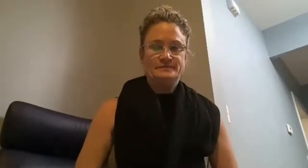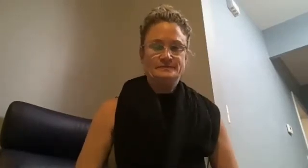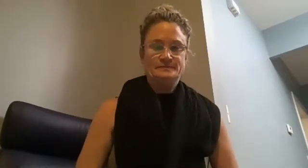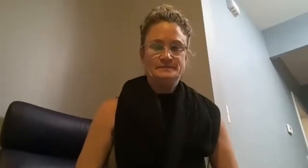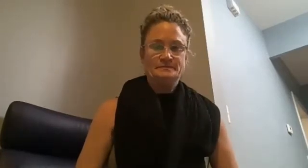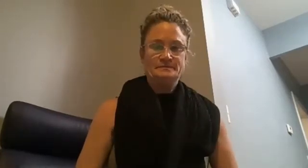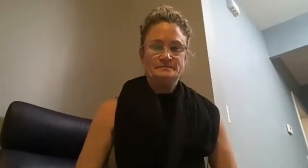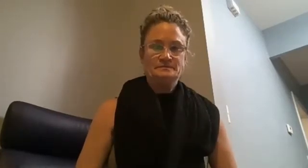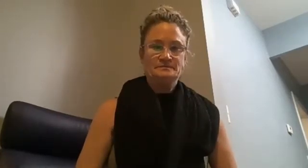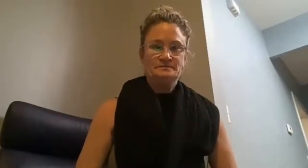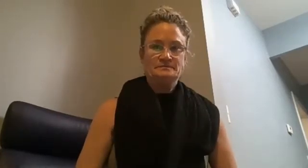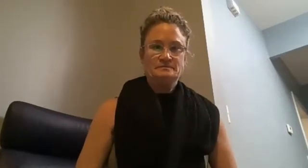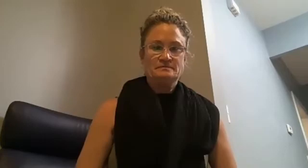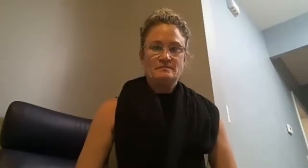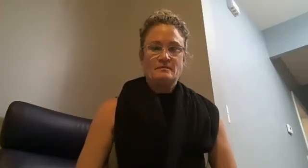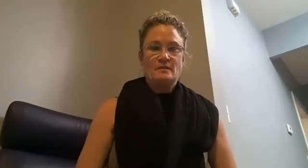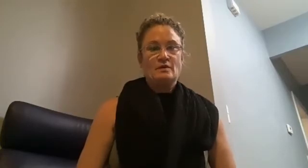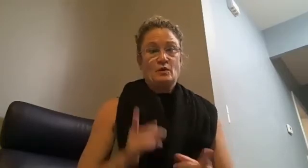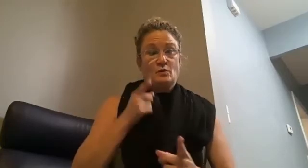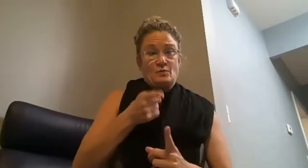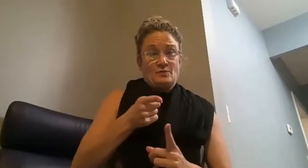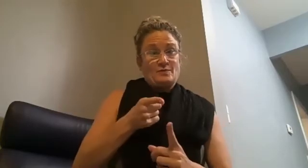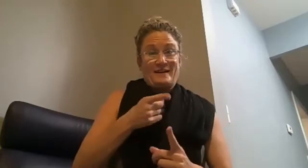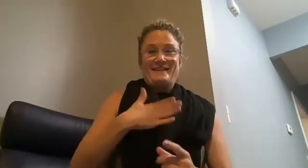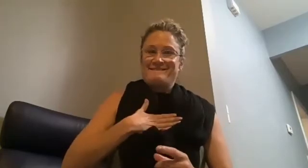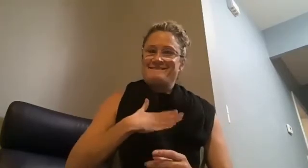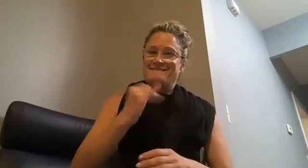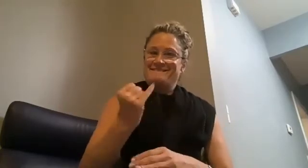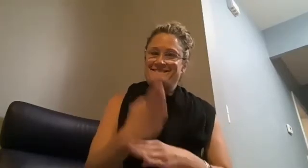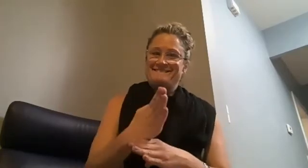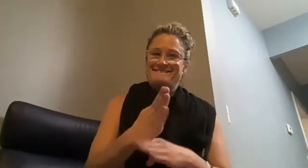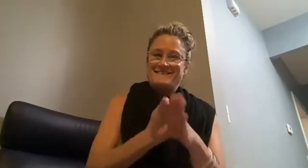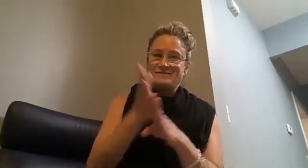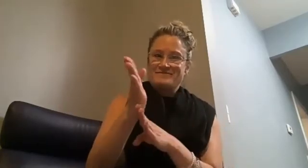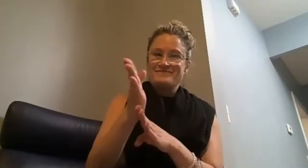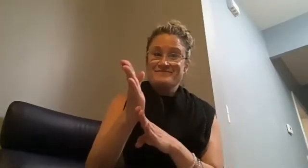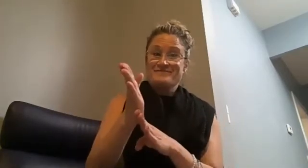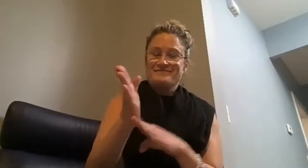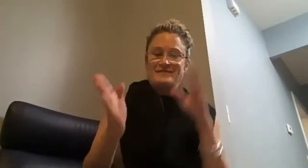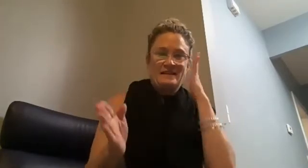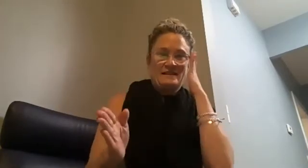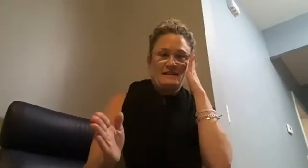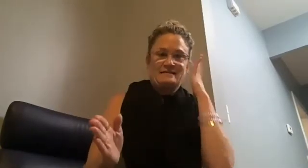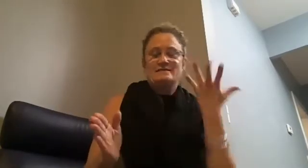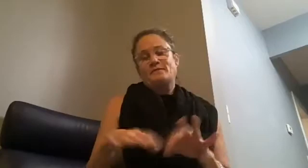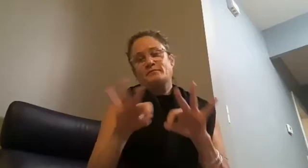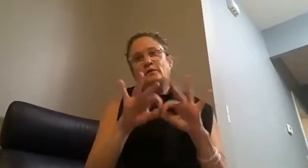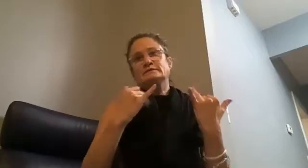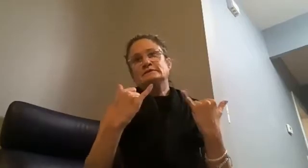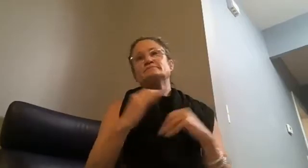One of the cooler things I achieved in life was like having a career, which, to be honest, is actually not super important right now. I don't even know if I'll have a career